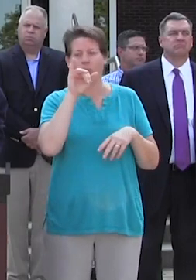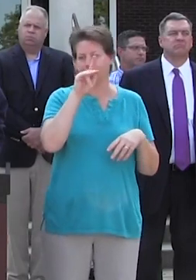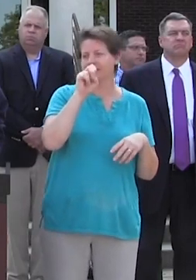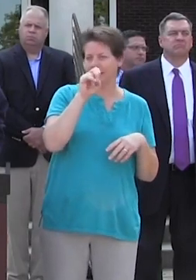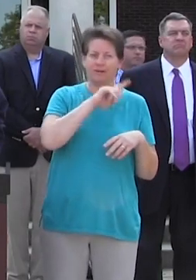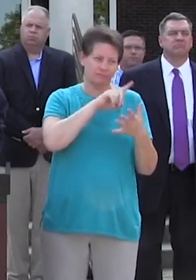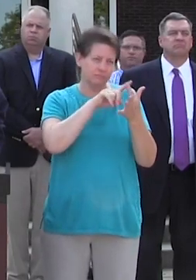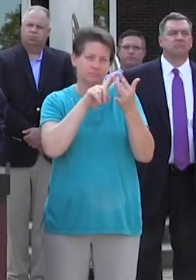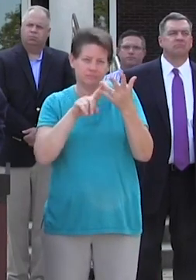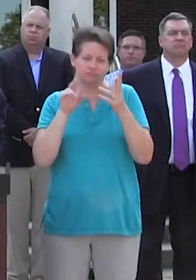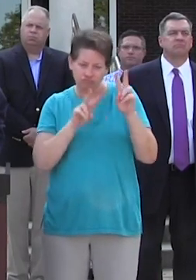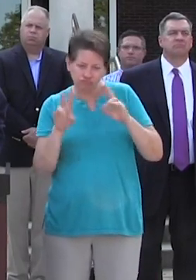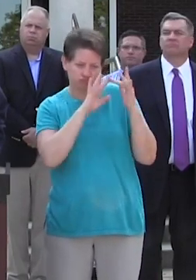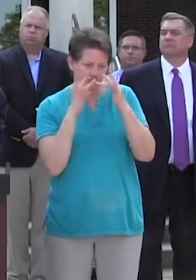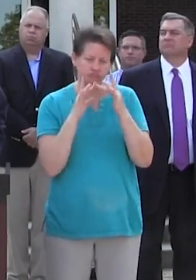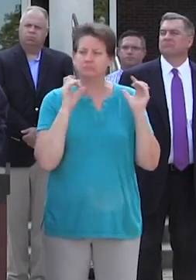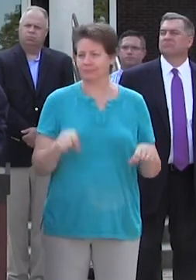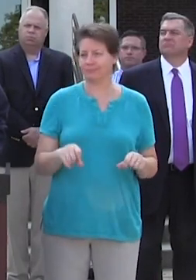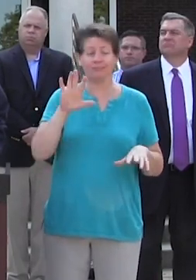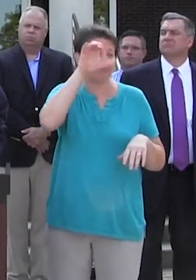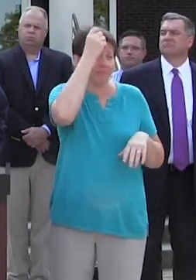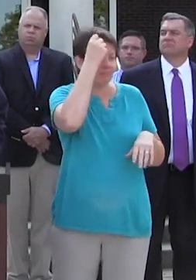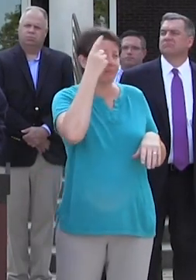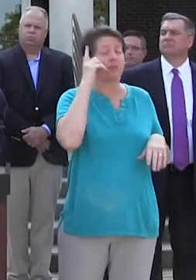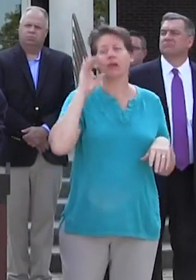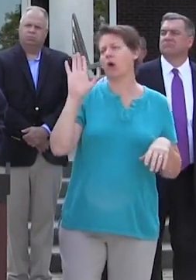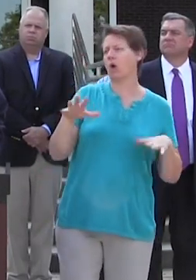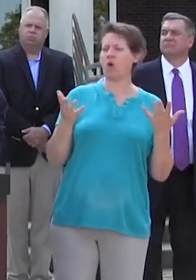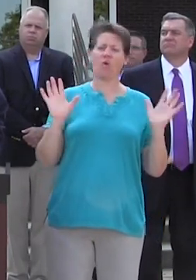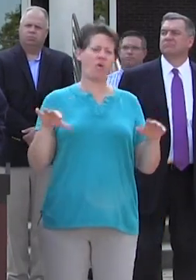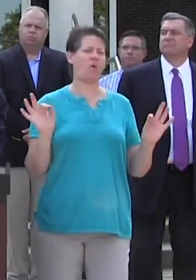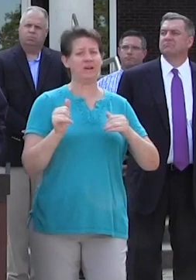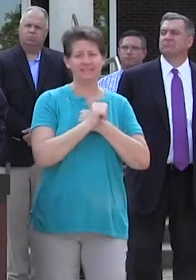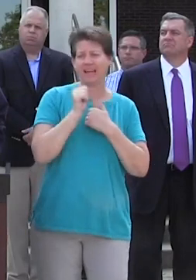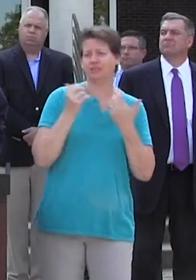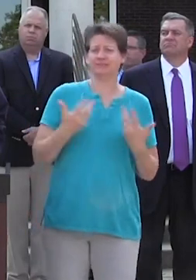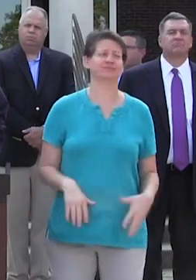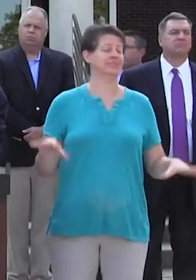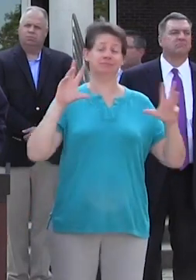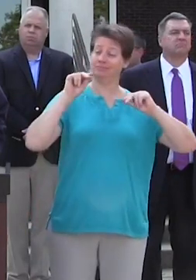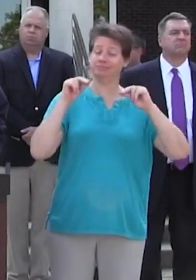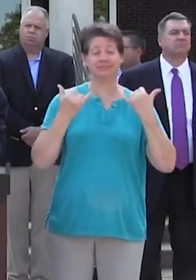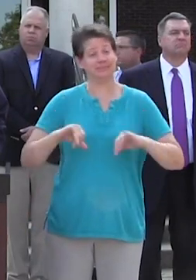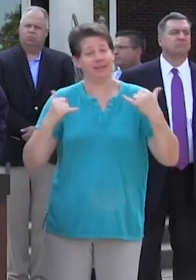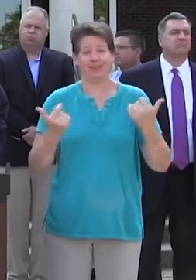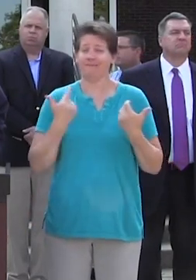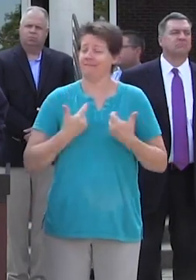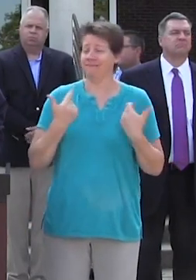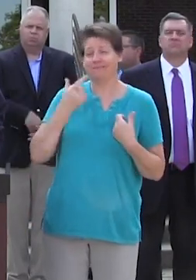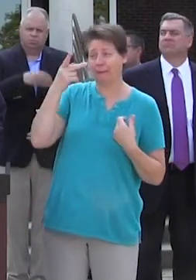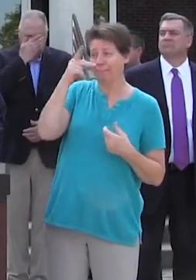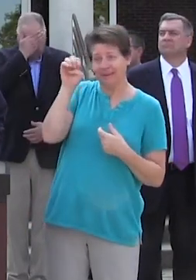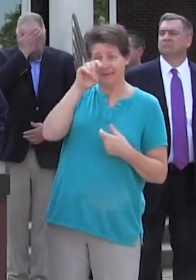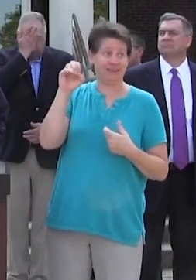can get a good feel of what's going on. Don't be misled to think that all the danger is gone, because it is still heavy in the PD. No one